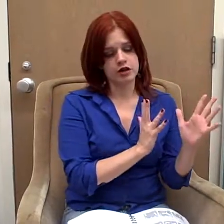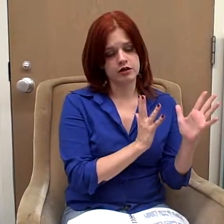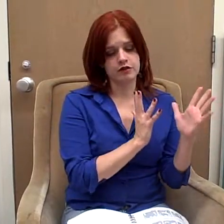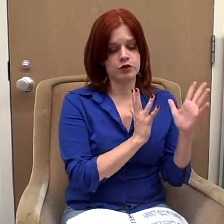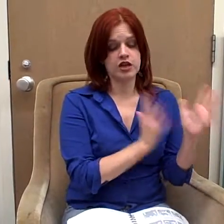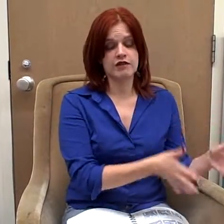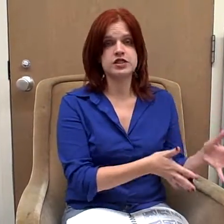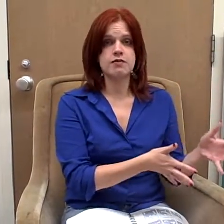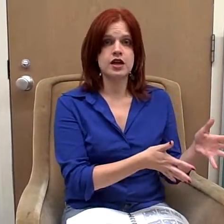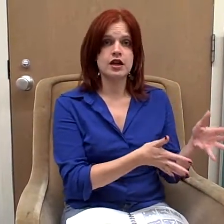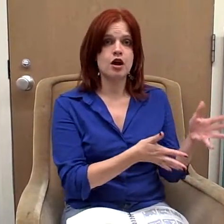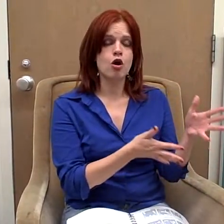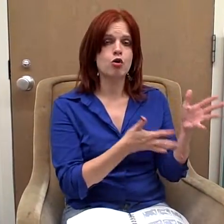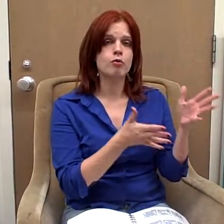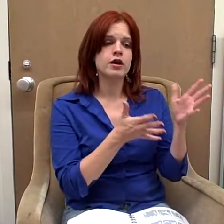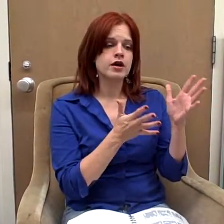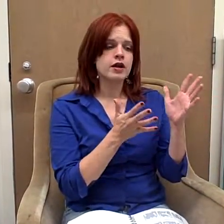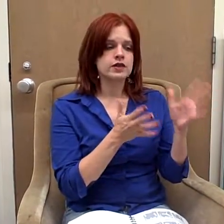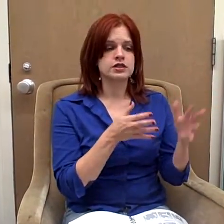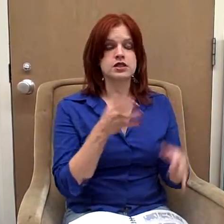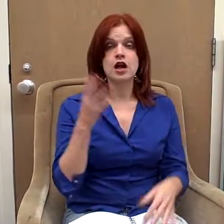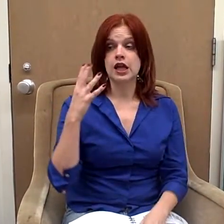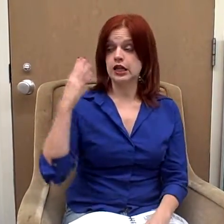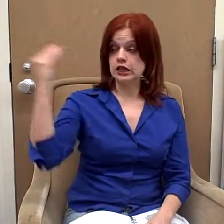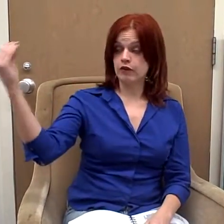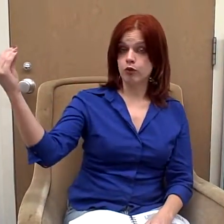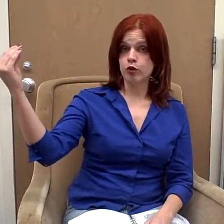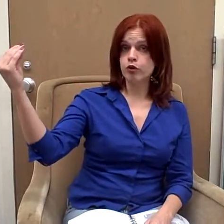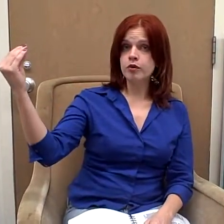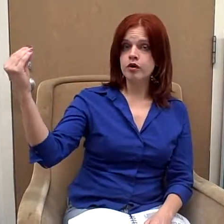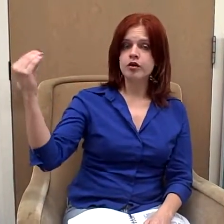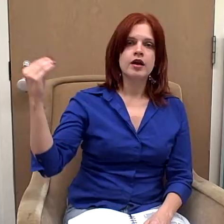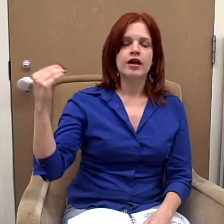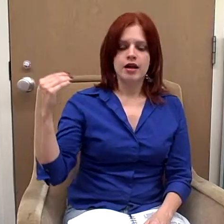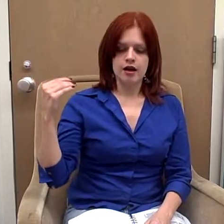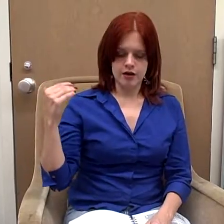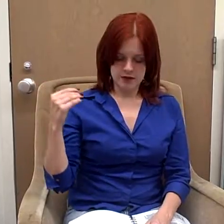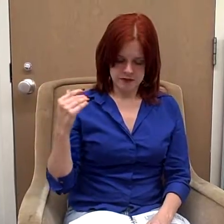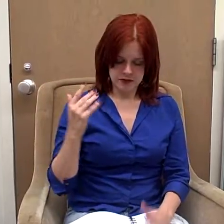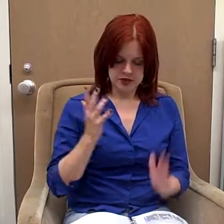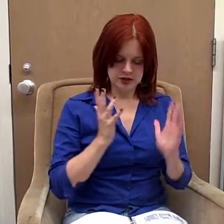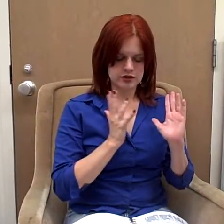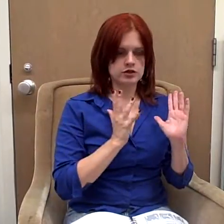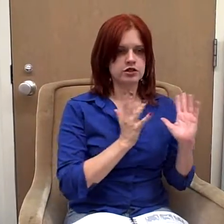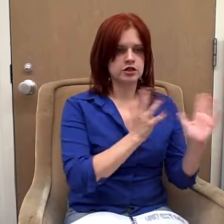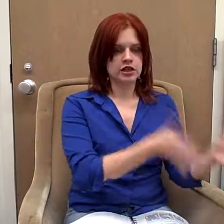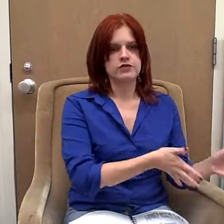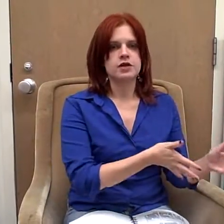if you left something at home. This is not like leave a room. This is to leave something.